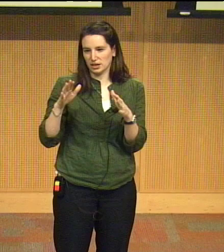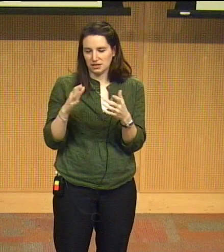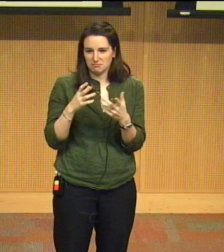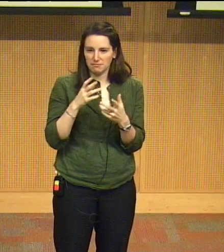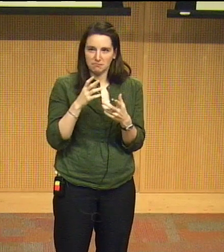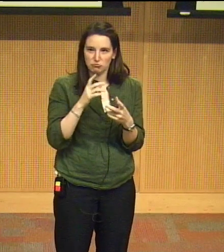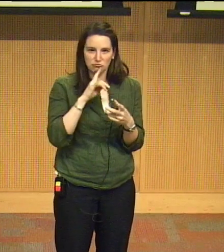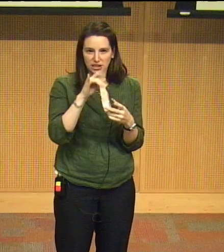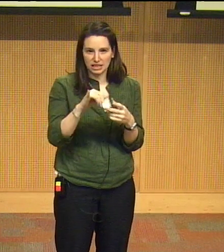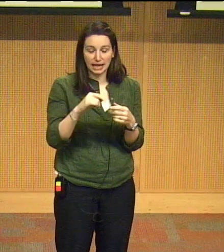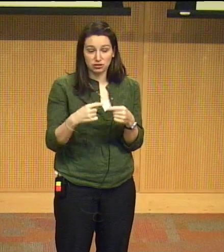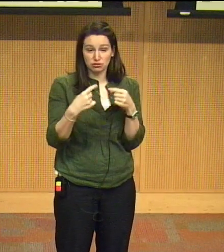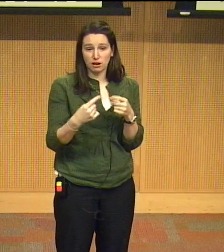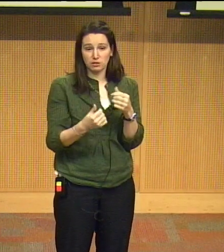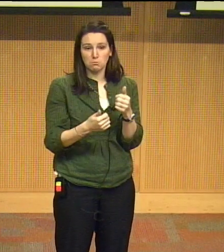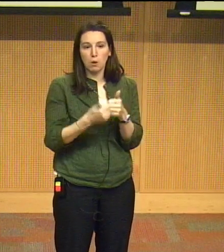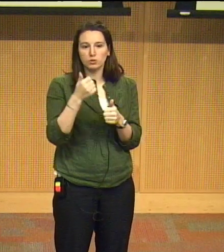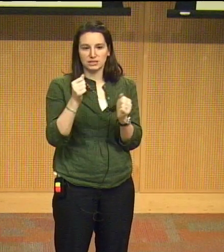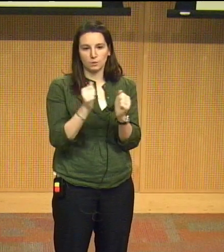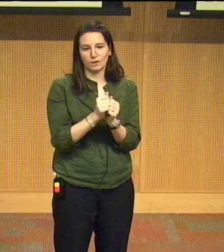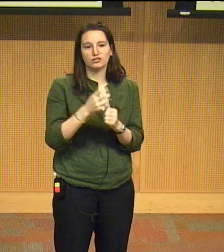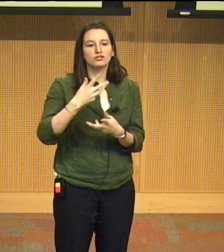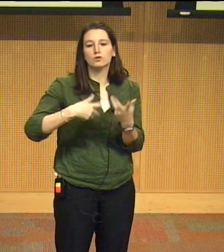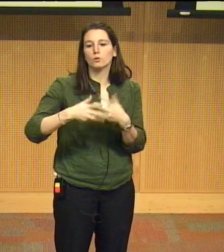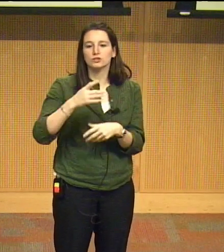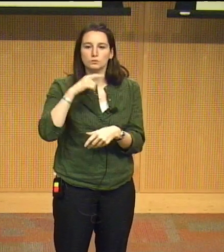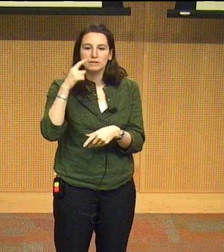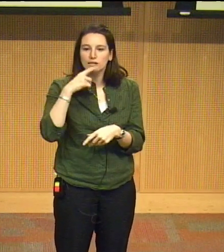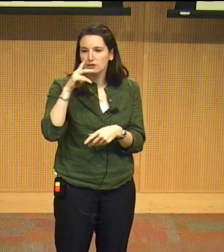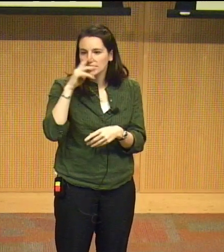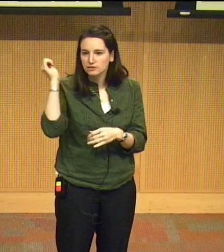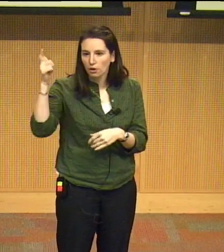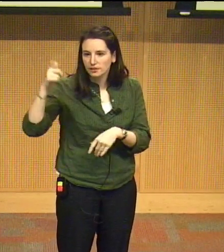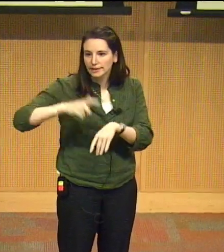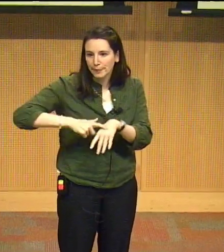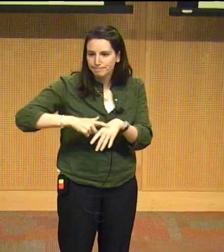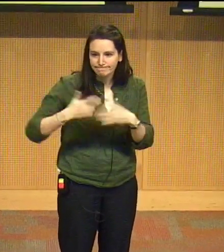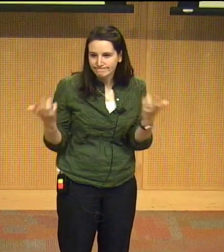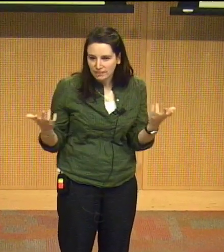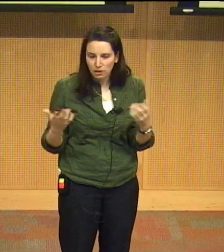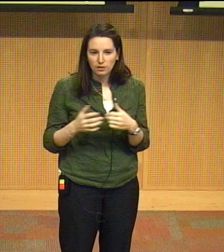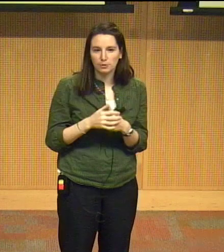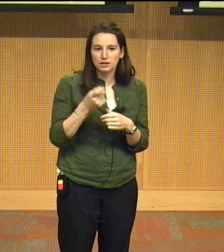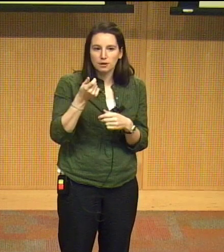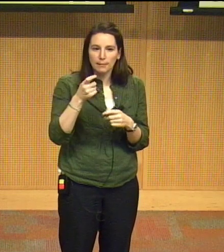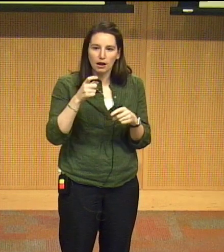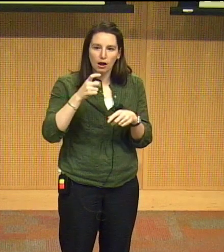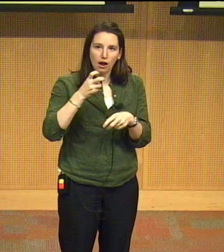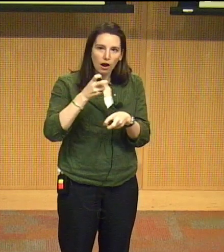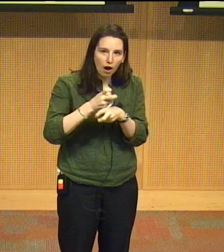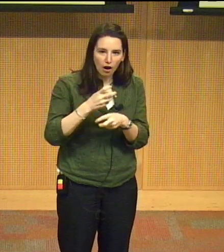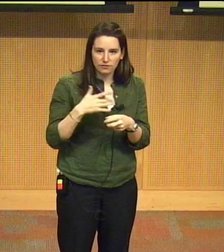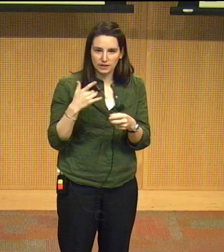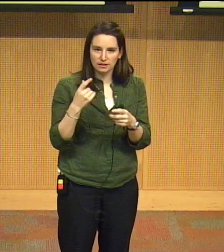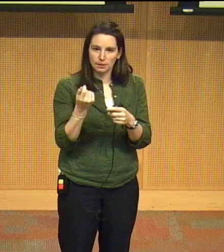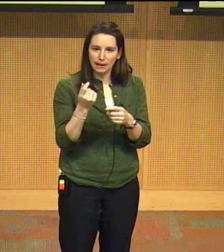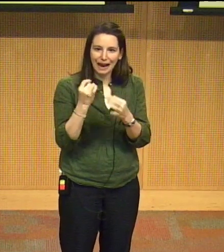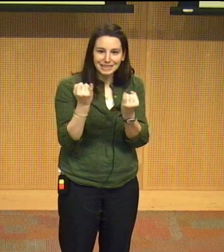upbringing. Really, I struggled mostly with just social, with hearing kids all the time. You know, it was a little bit hard, feeling a little bit